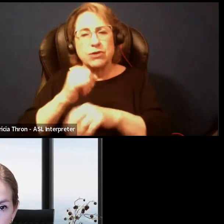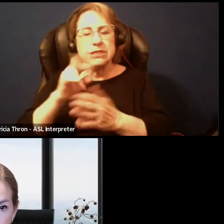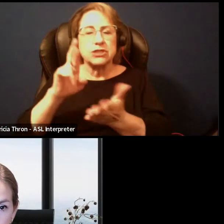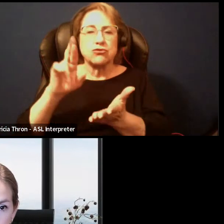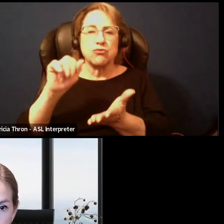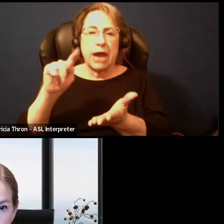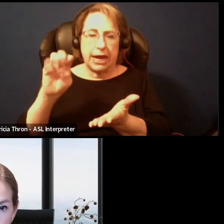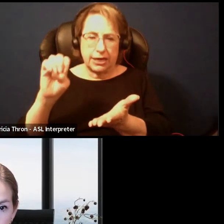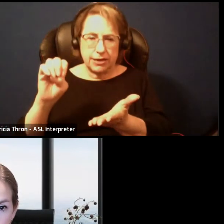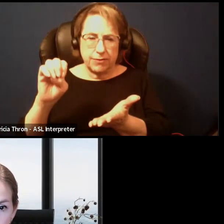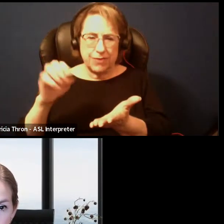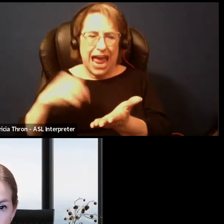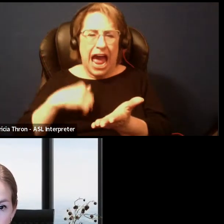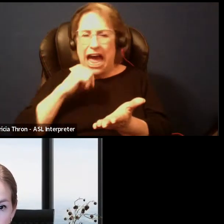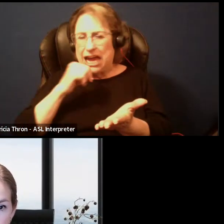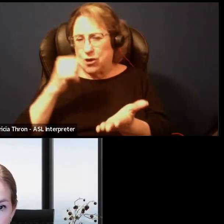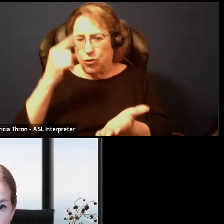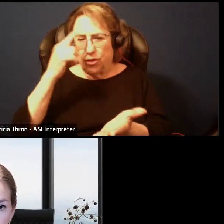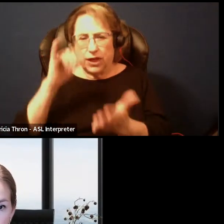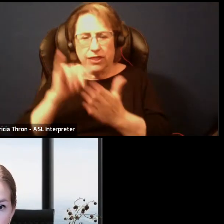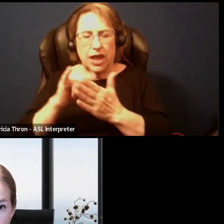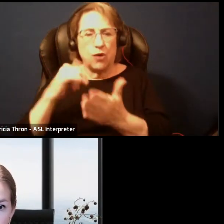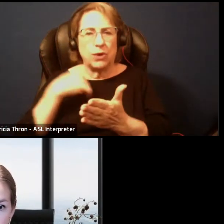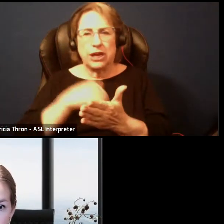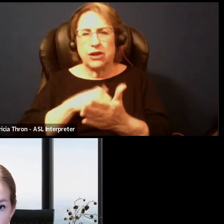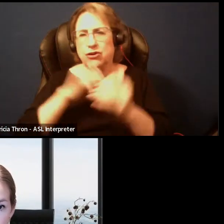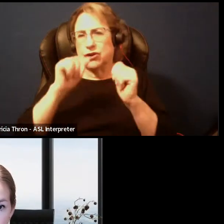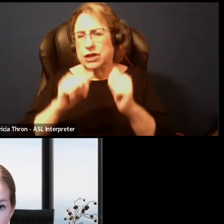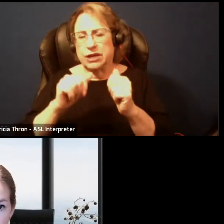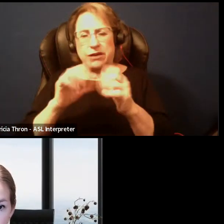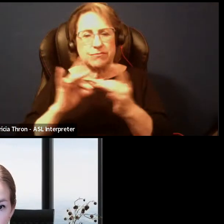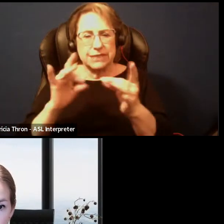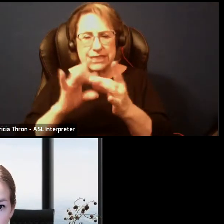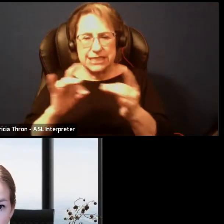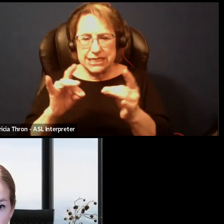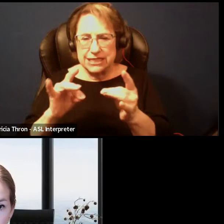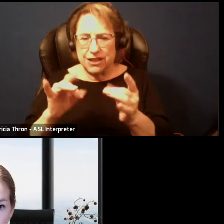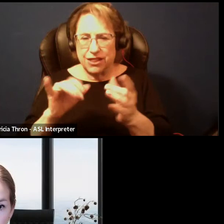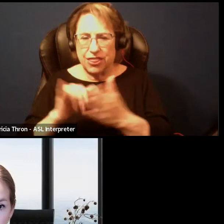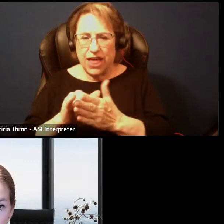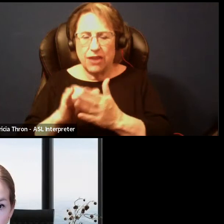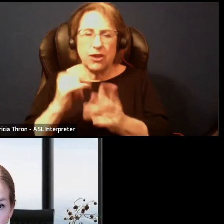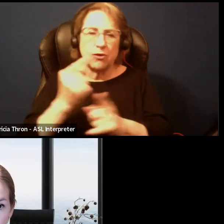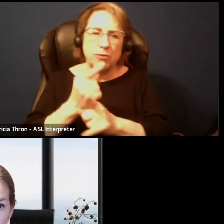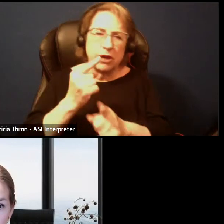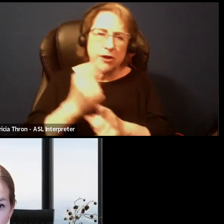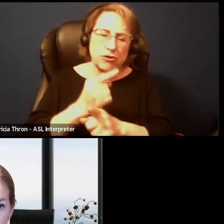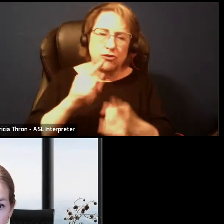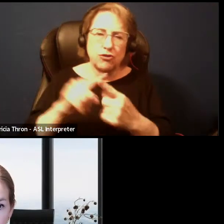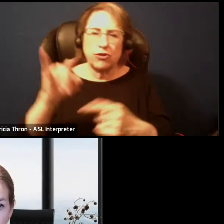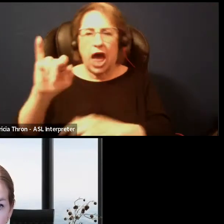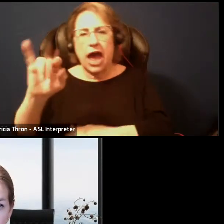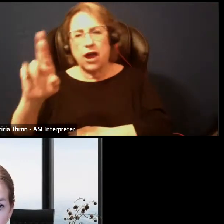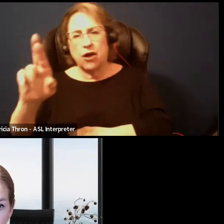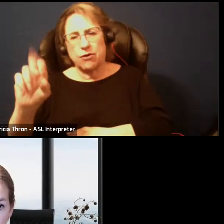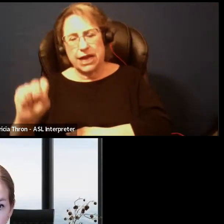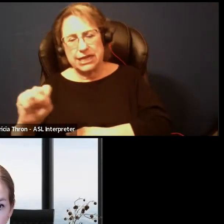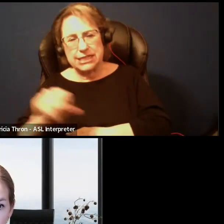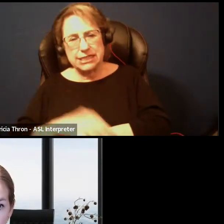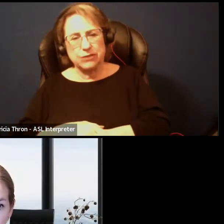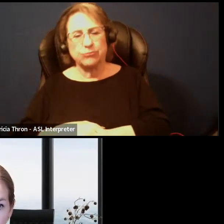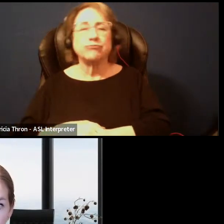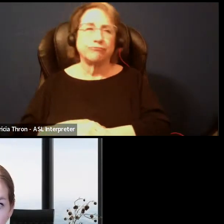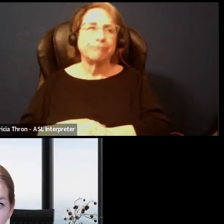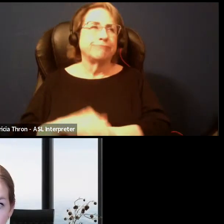could make that statement that would be appropriate to the IRS. Okay. So I think we're in. That answers